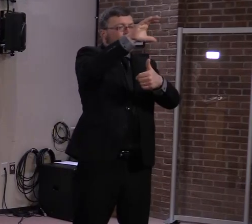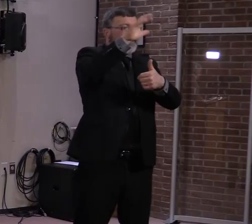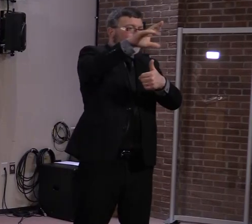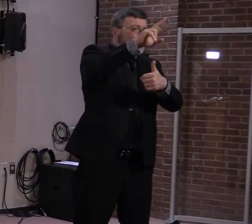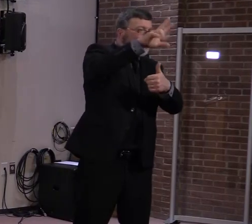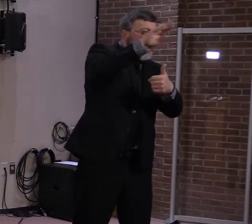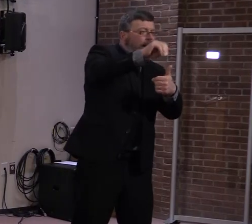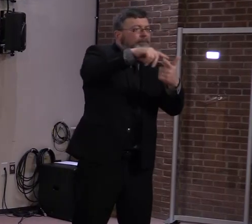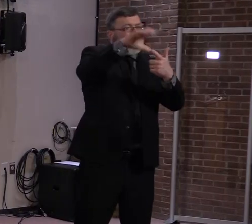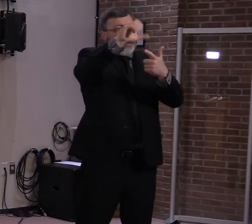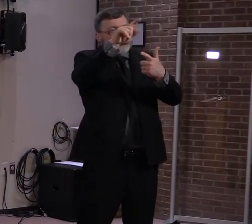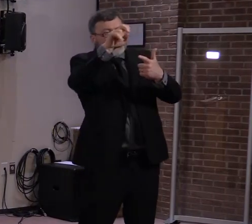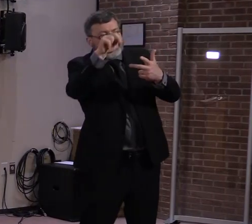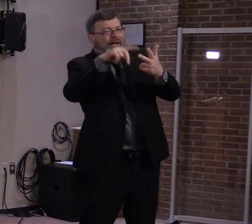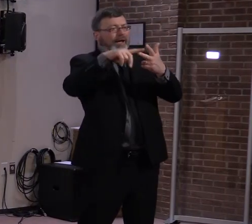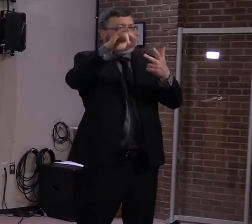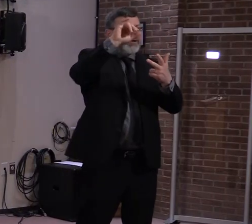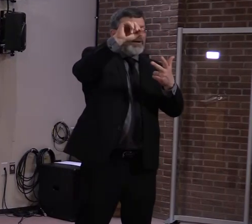to 29,